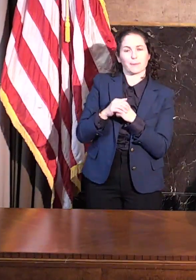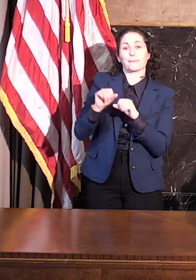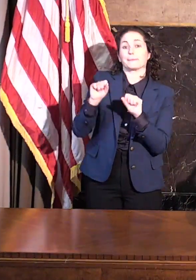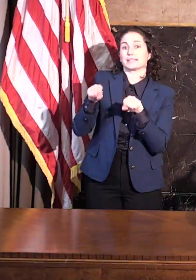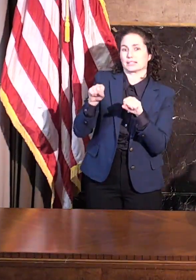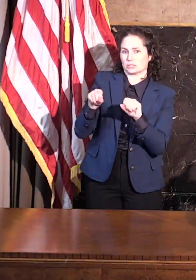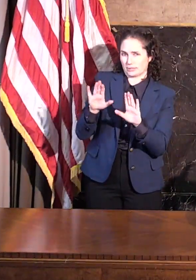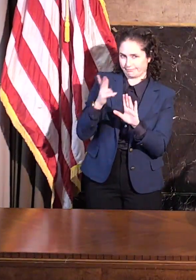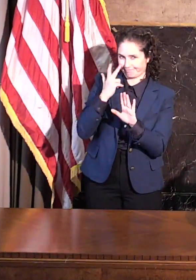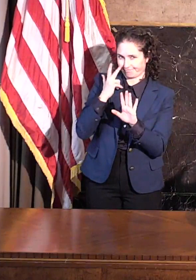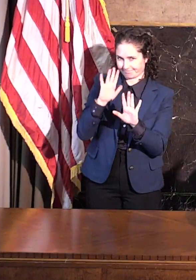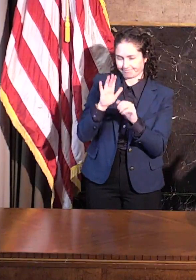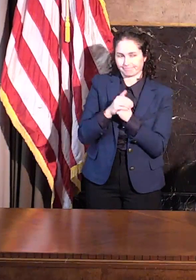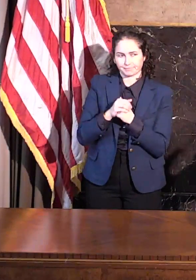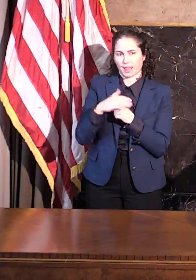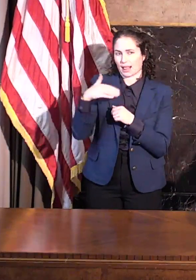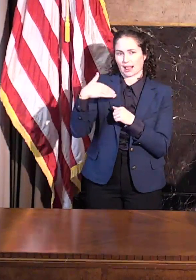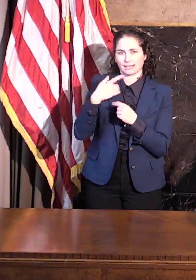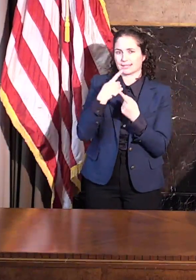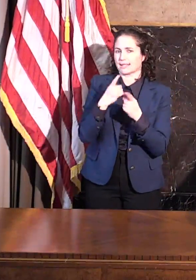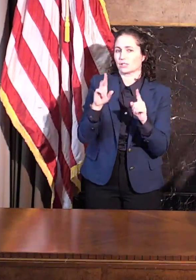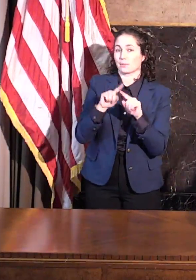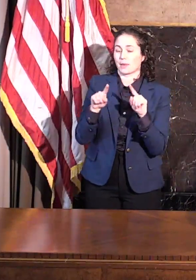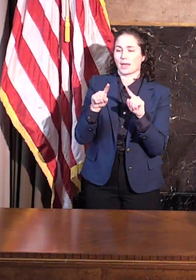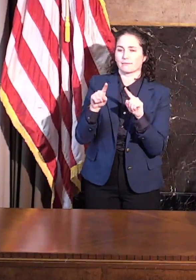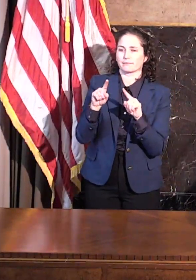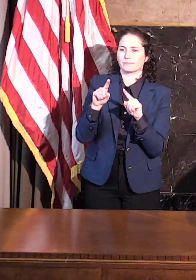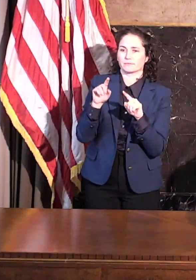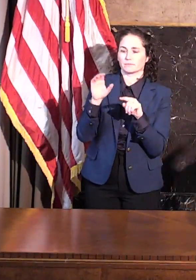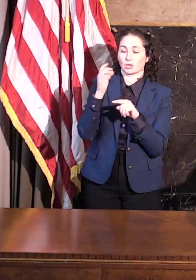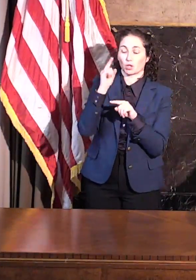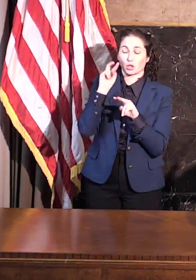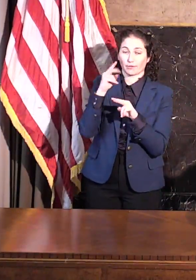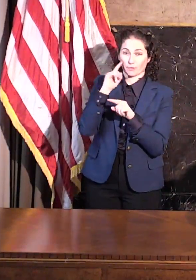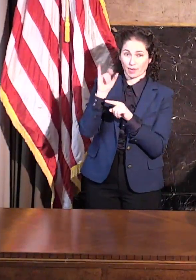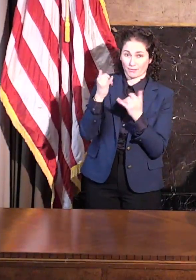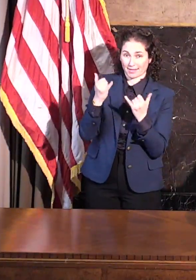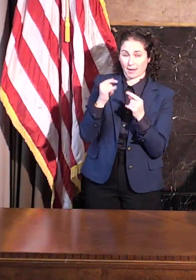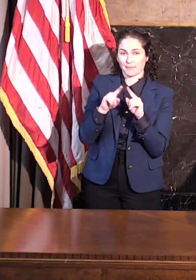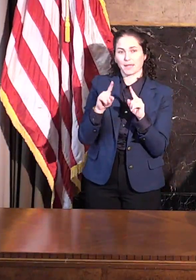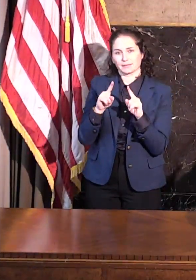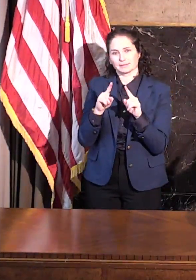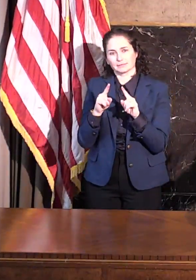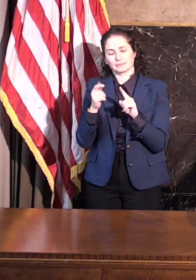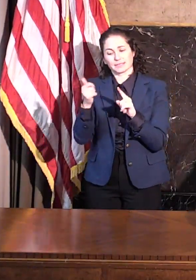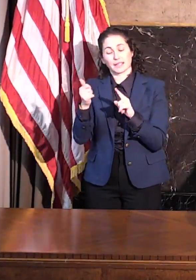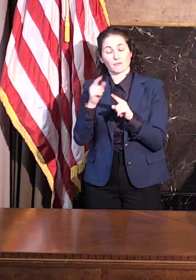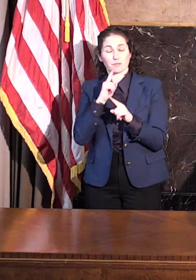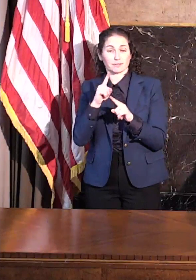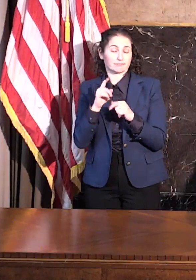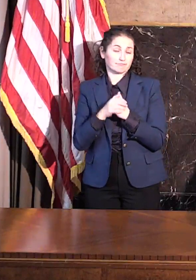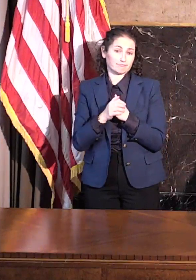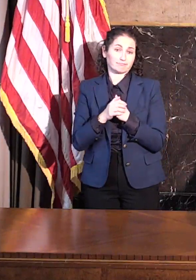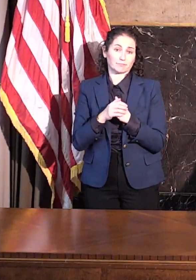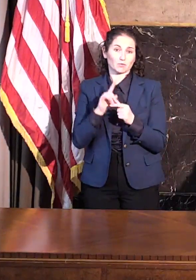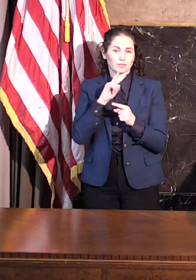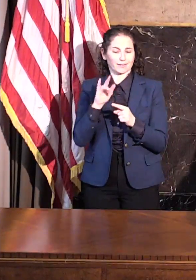when our kids go back to school next year, I think it will be very different than it has been because the teachers will have been